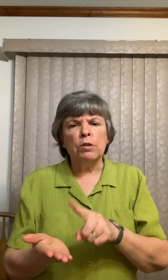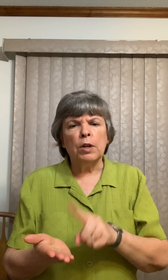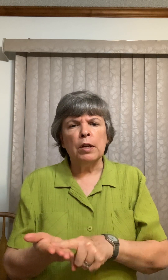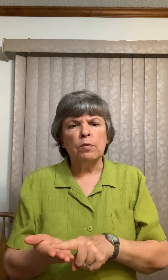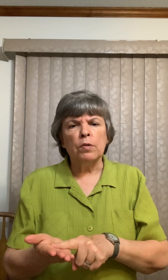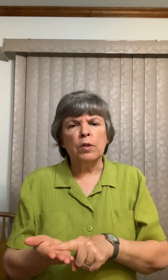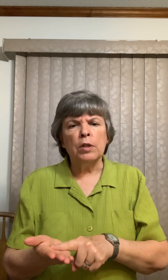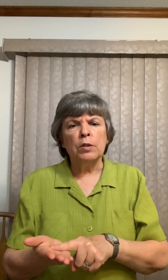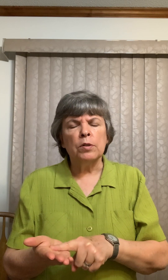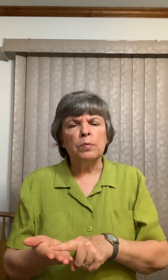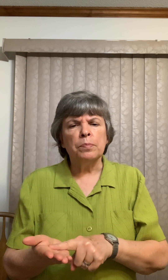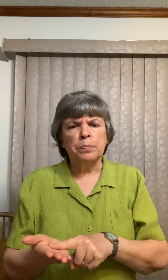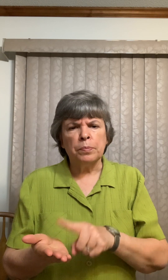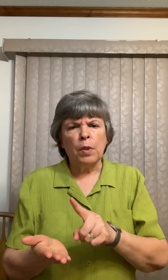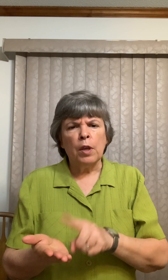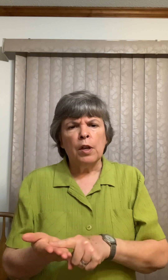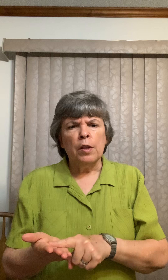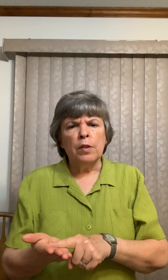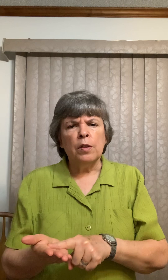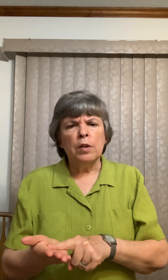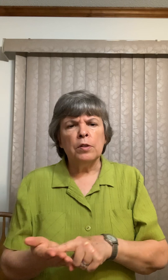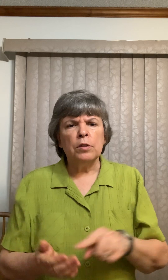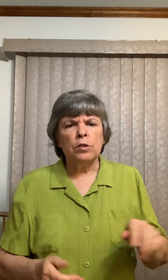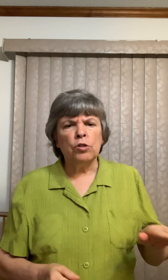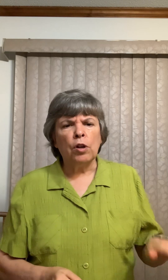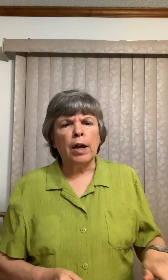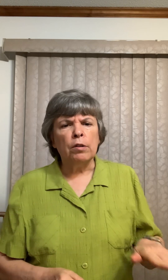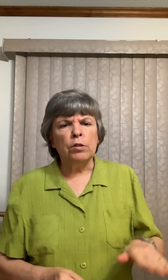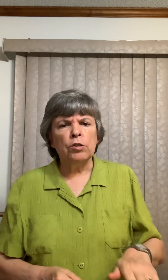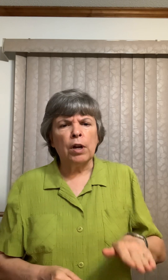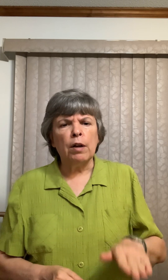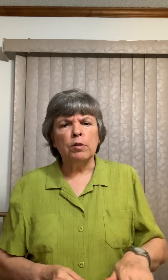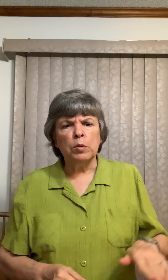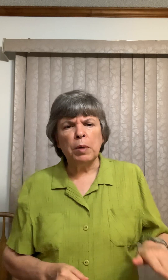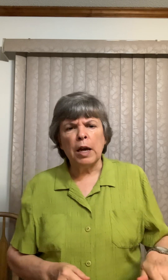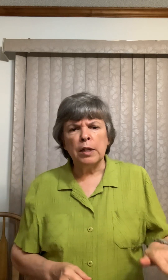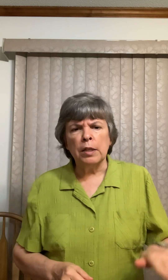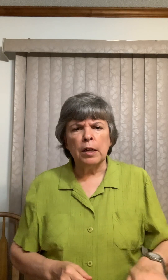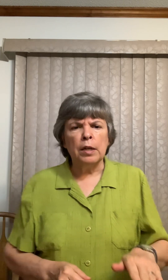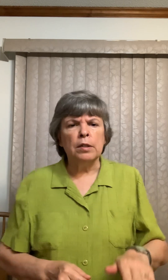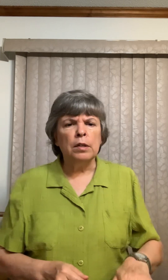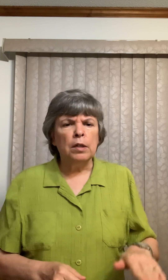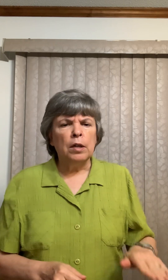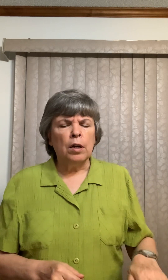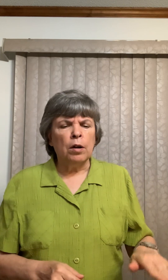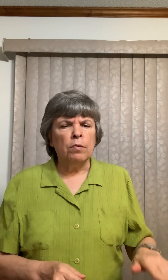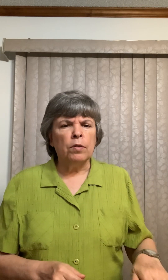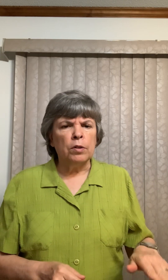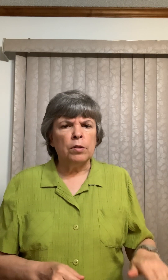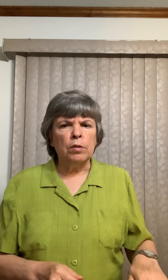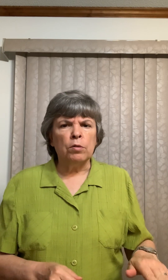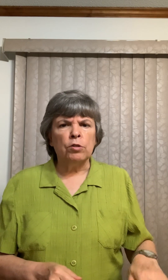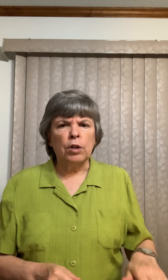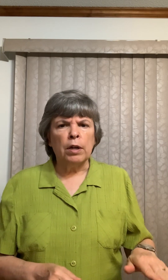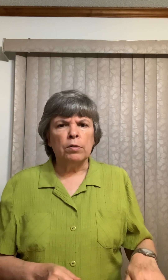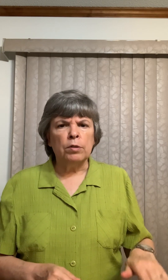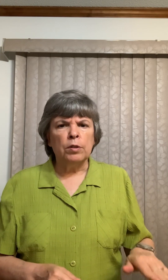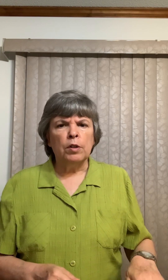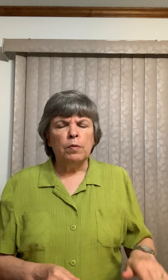hand for this. This child. Child is patting the head of the little child.